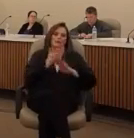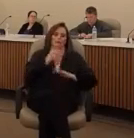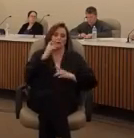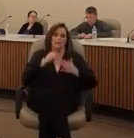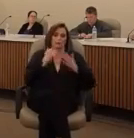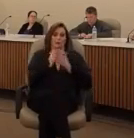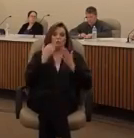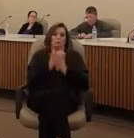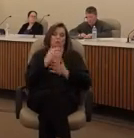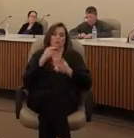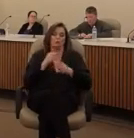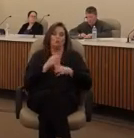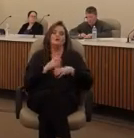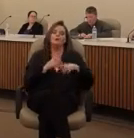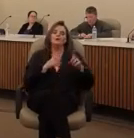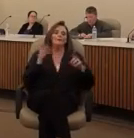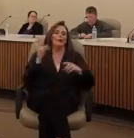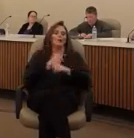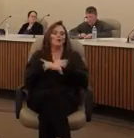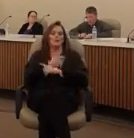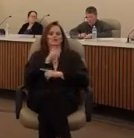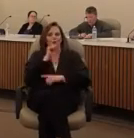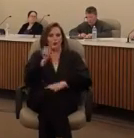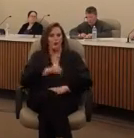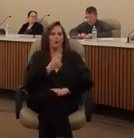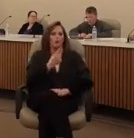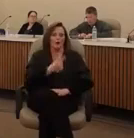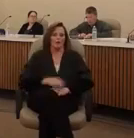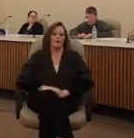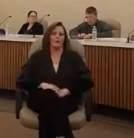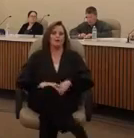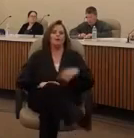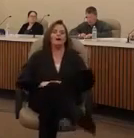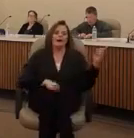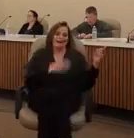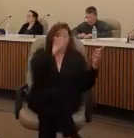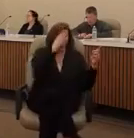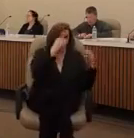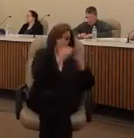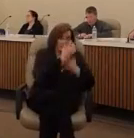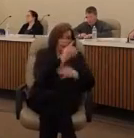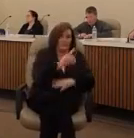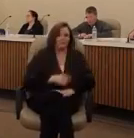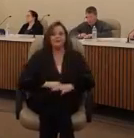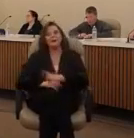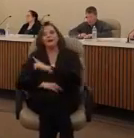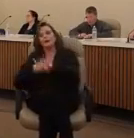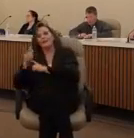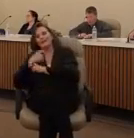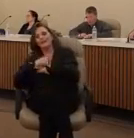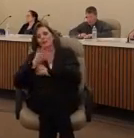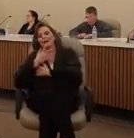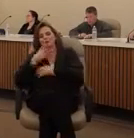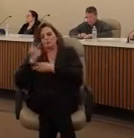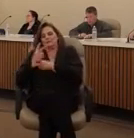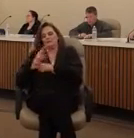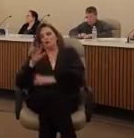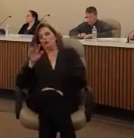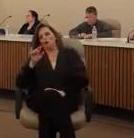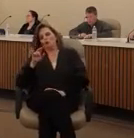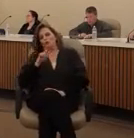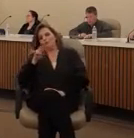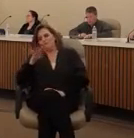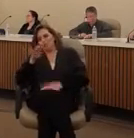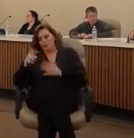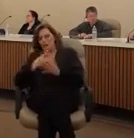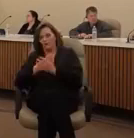what? No, for the existing, we're I heard for the existing. Yeah. I'm wondering for this. They would new one. like to keep it 24-hour, but I think they're really